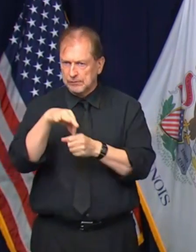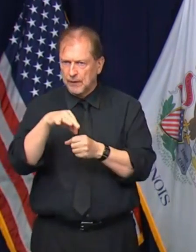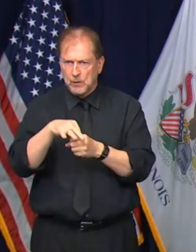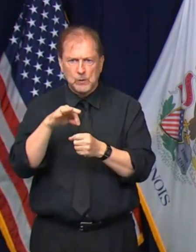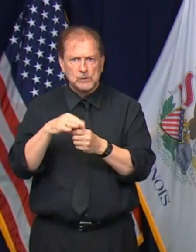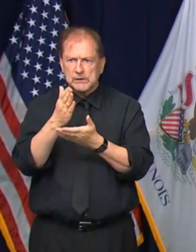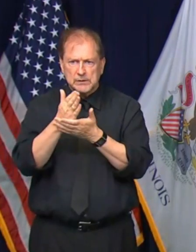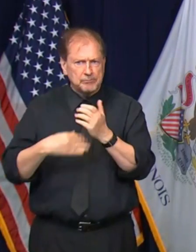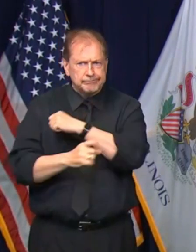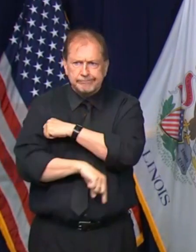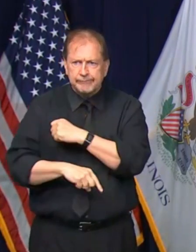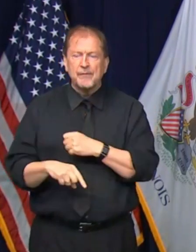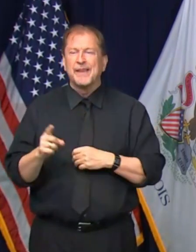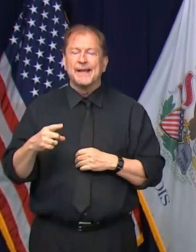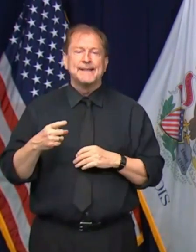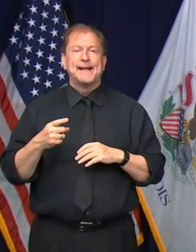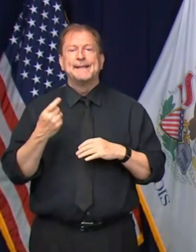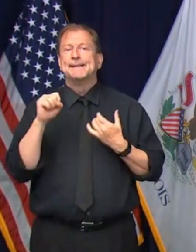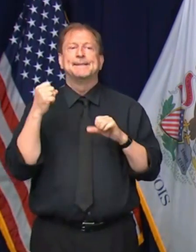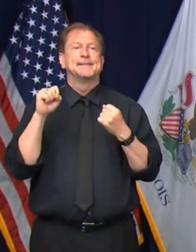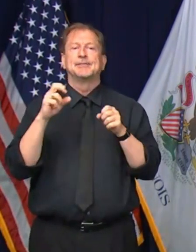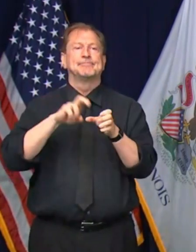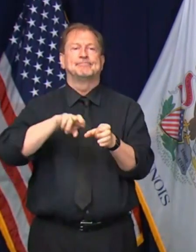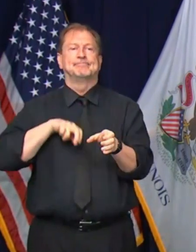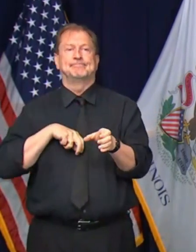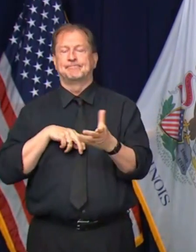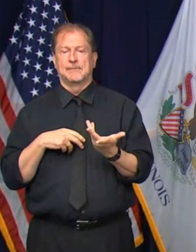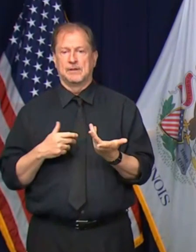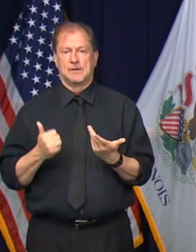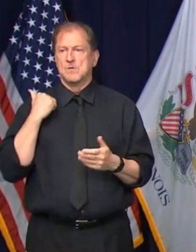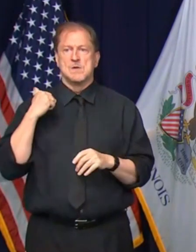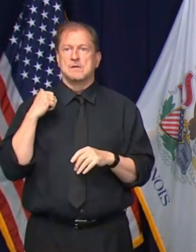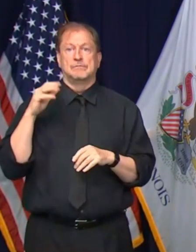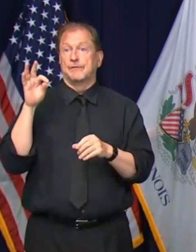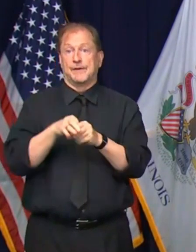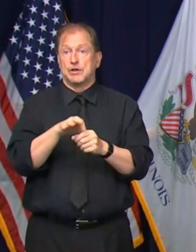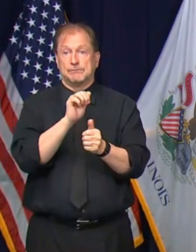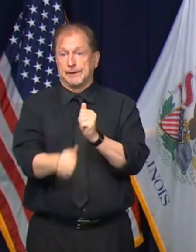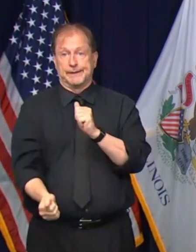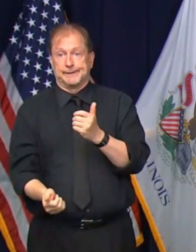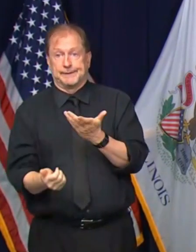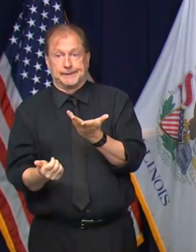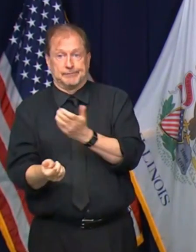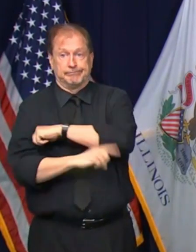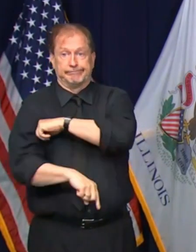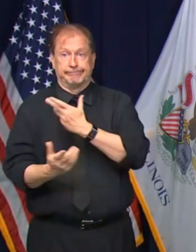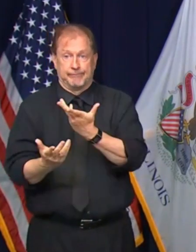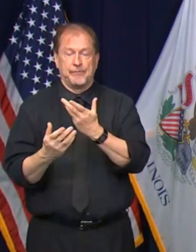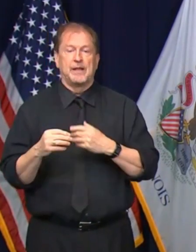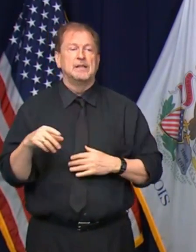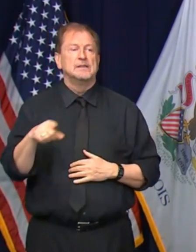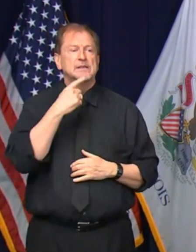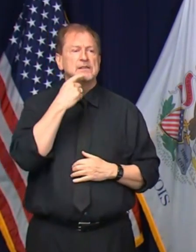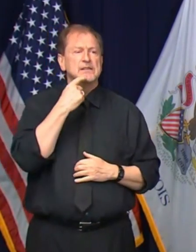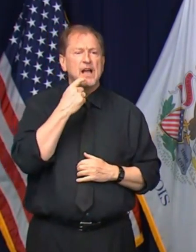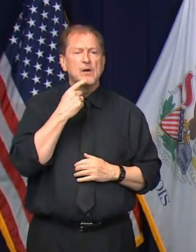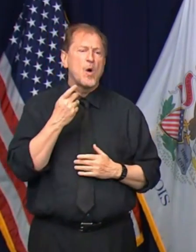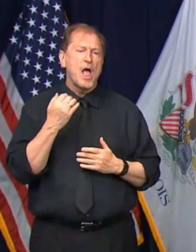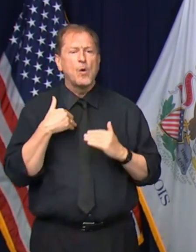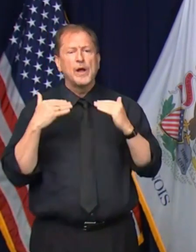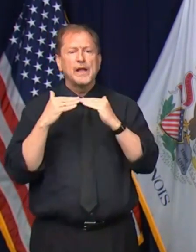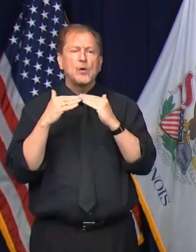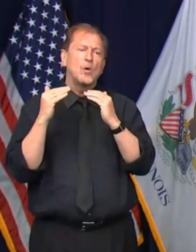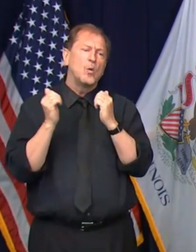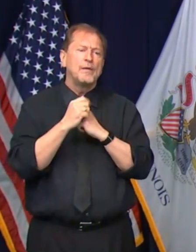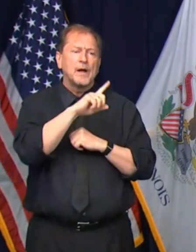were unwilling. I think they abdicated their responsibility. A lot of them talked about, that they're a co-equal branch. Well, then you've got to